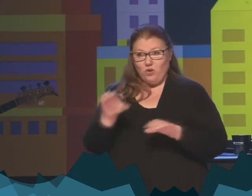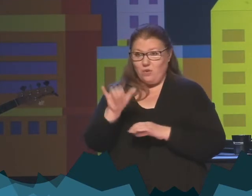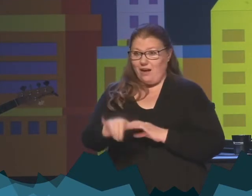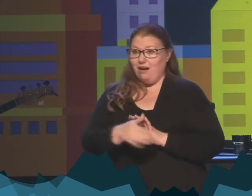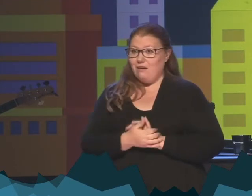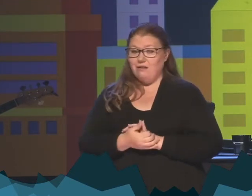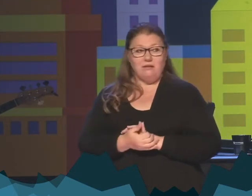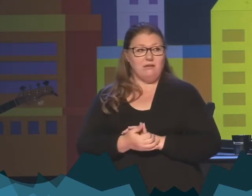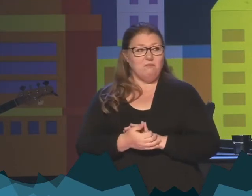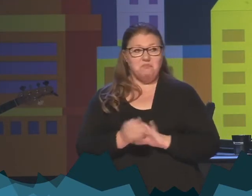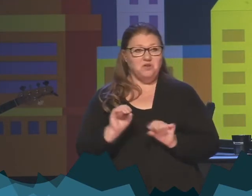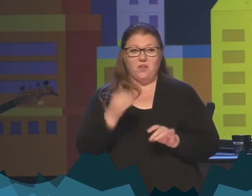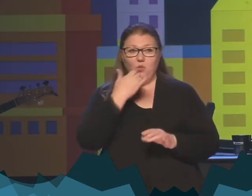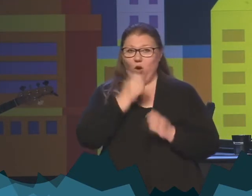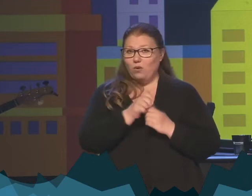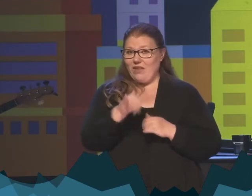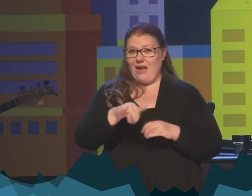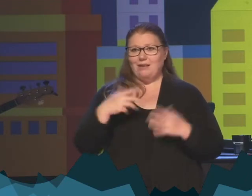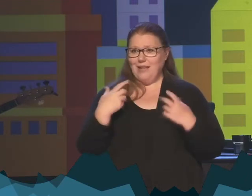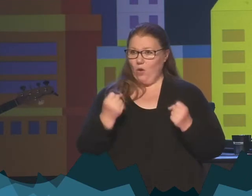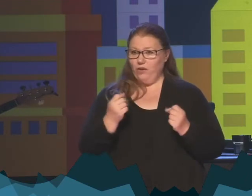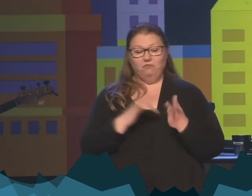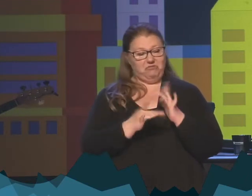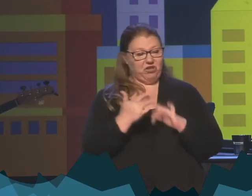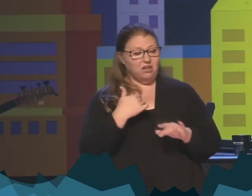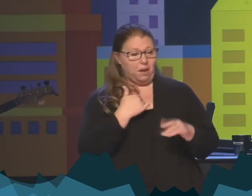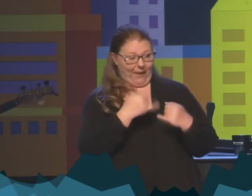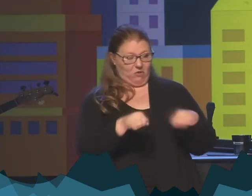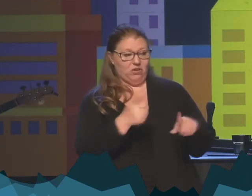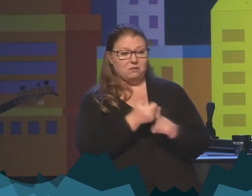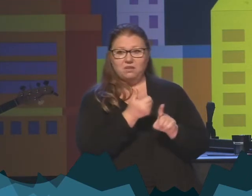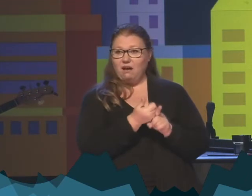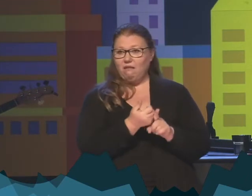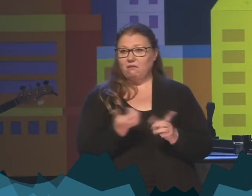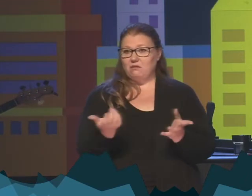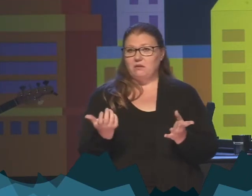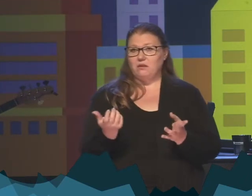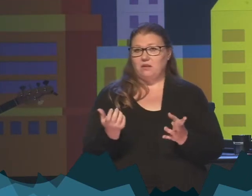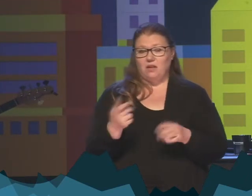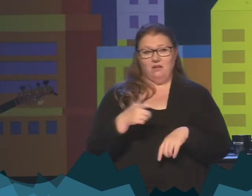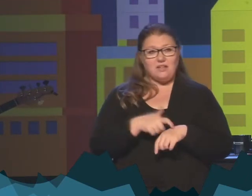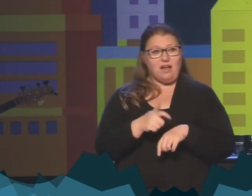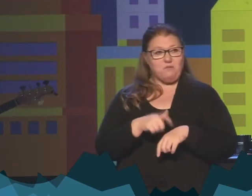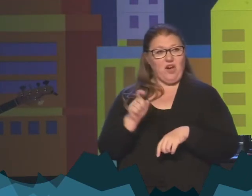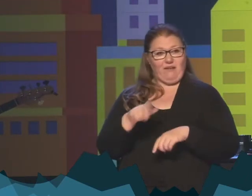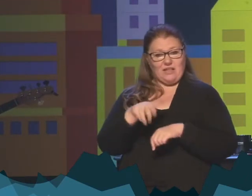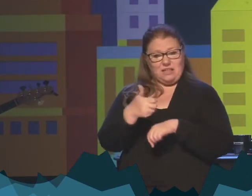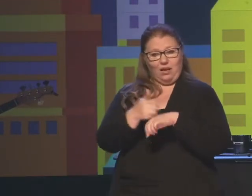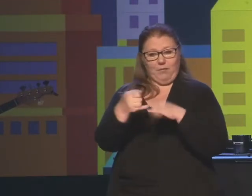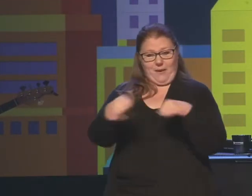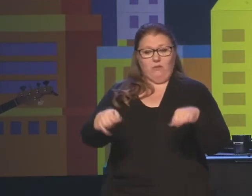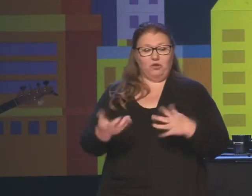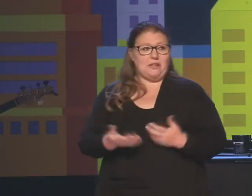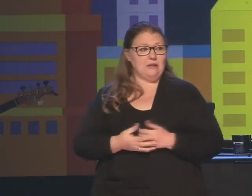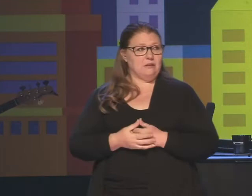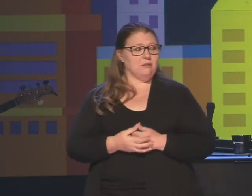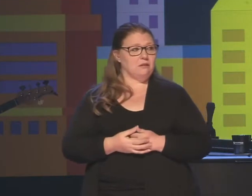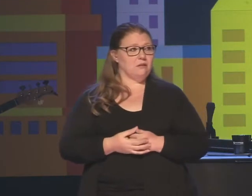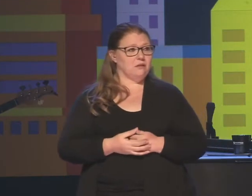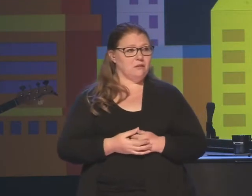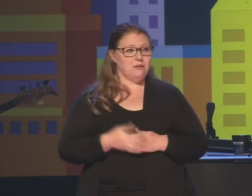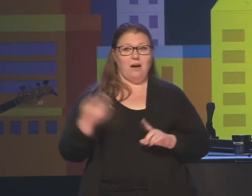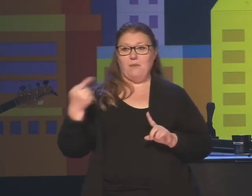And there's nothing wrong with that. That's healthy. Jesus had boundaries, right? There were just times you just have to set those in place. Here's the